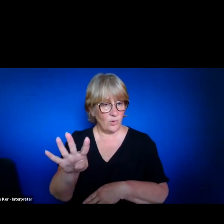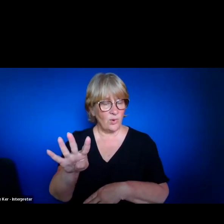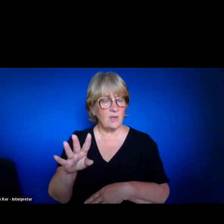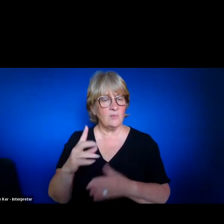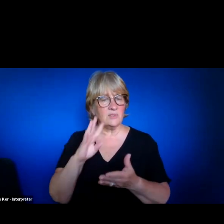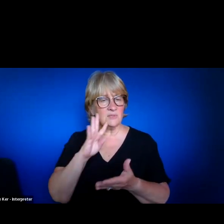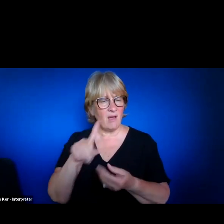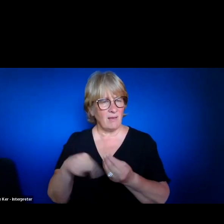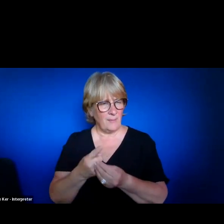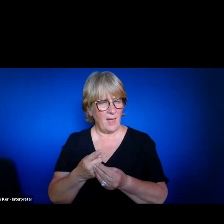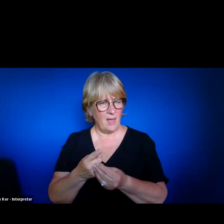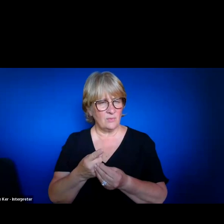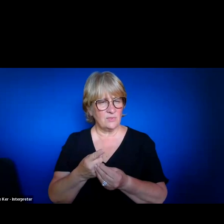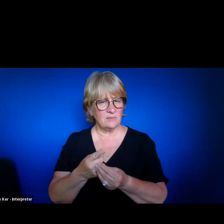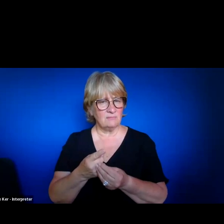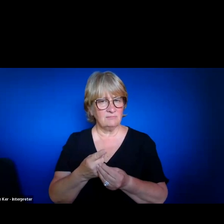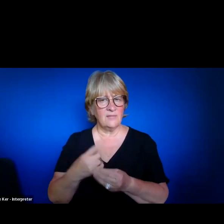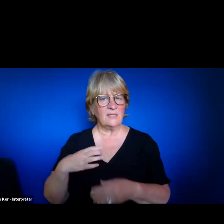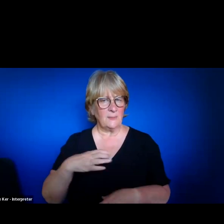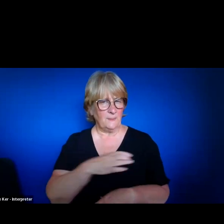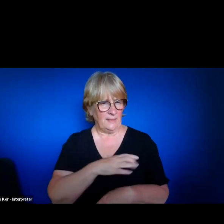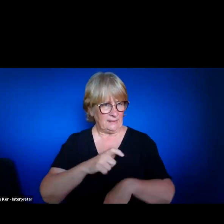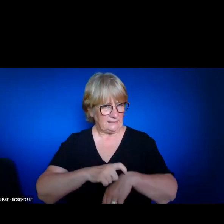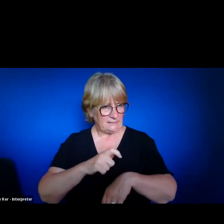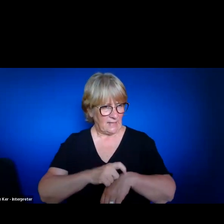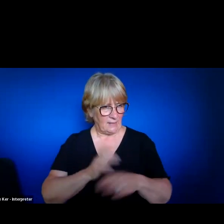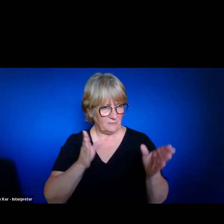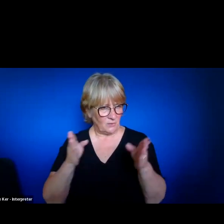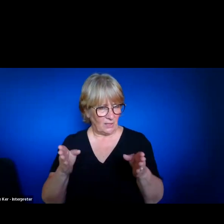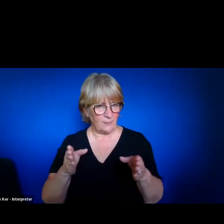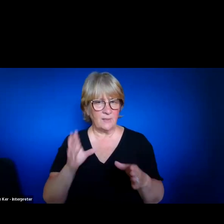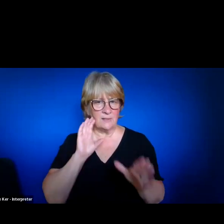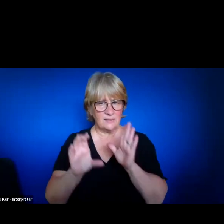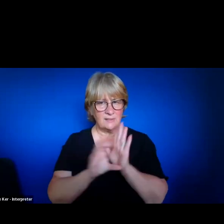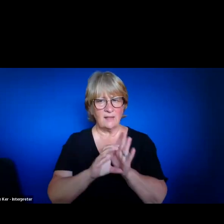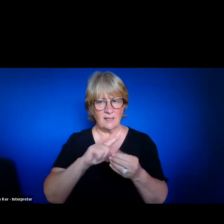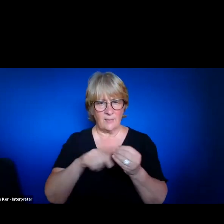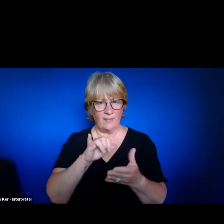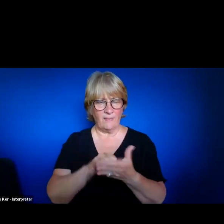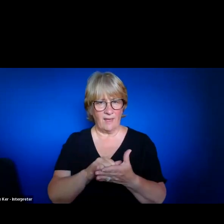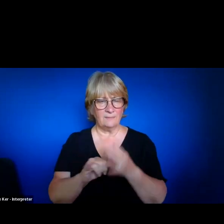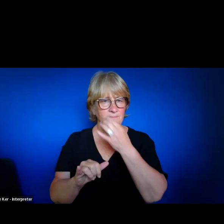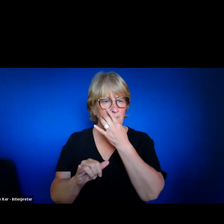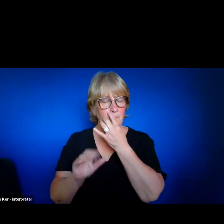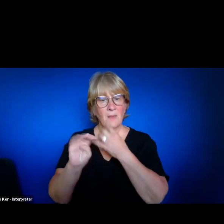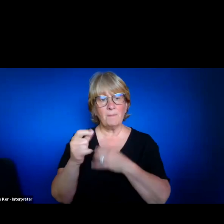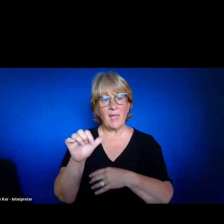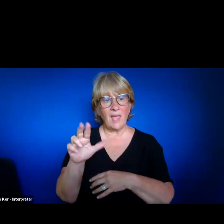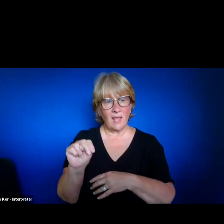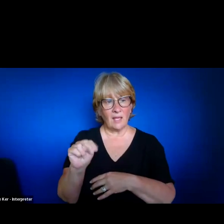talk about the extended committee timeframe. I think we have a slide accompanying that. And then Megan's going